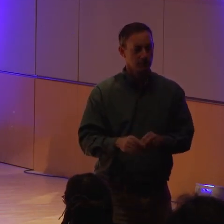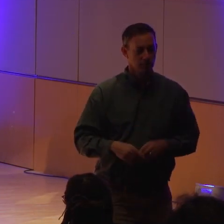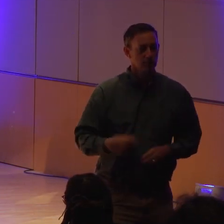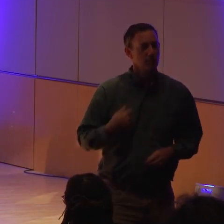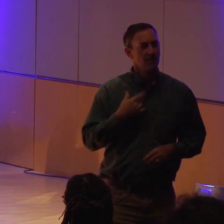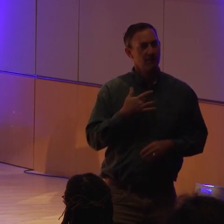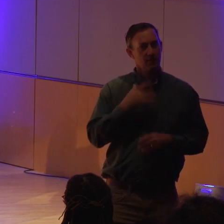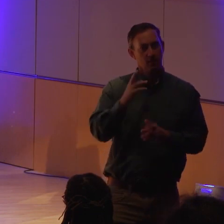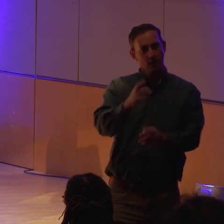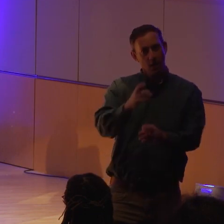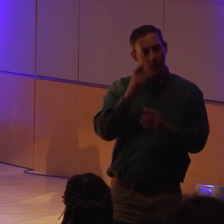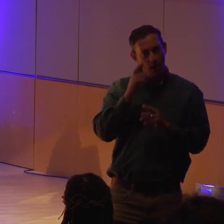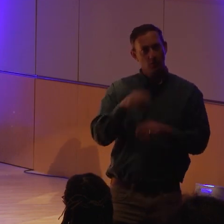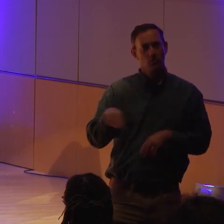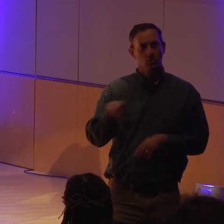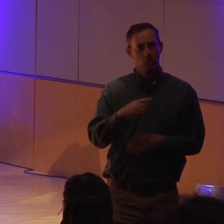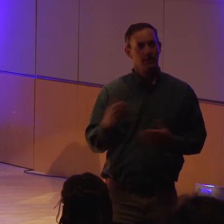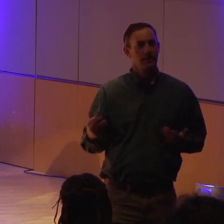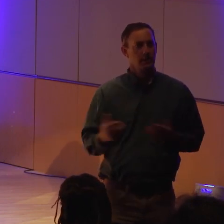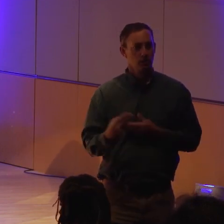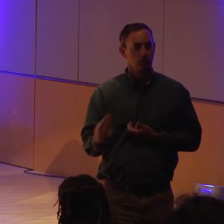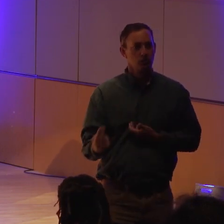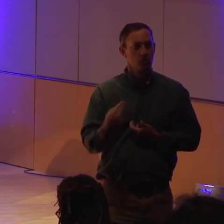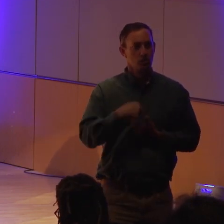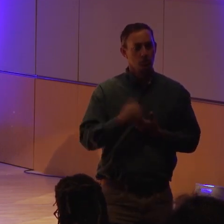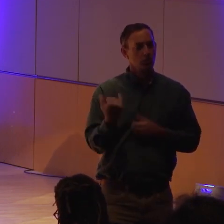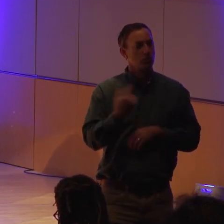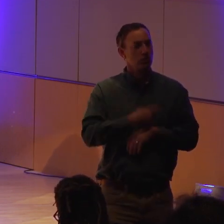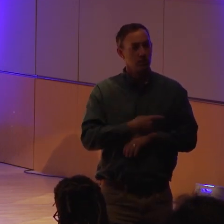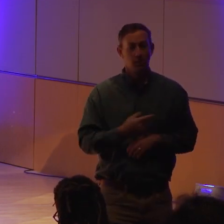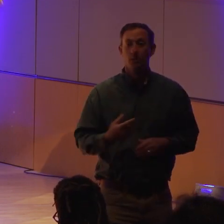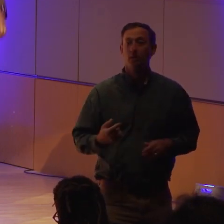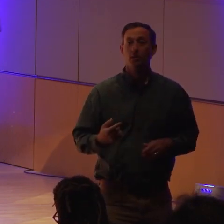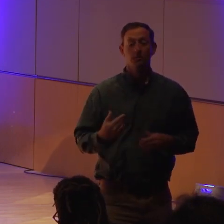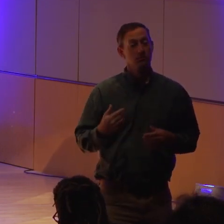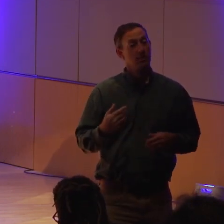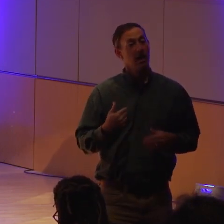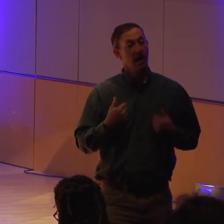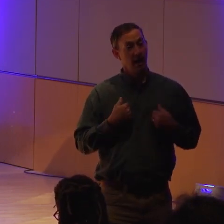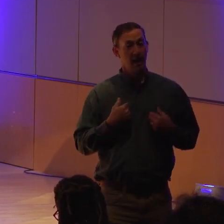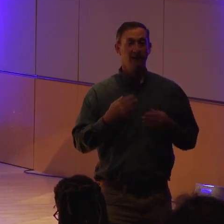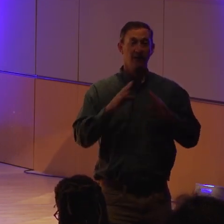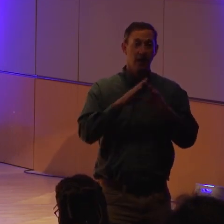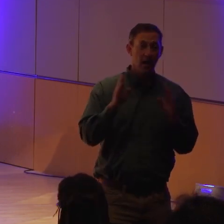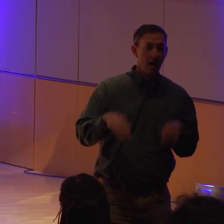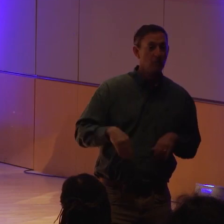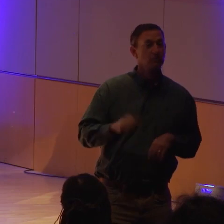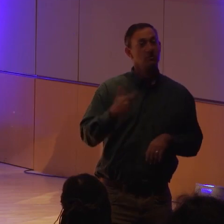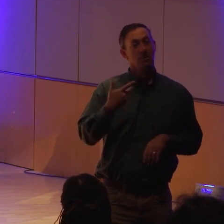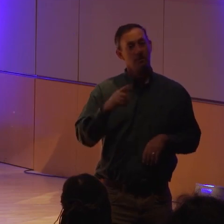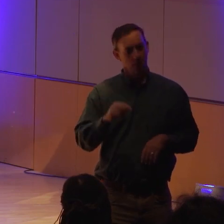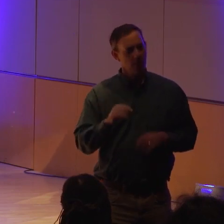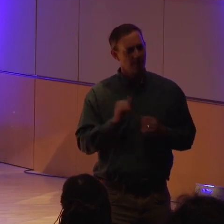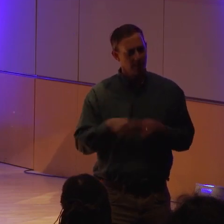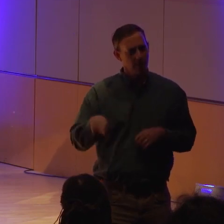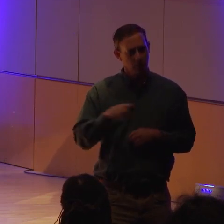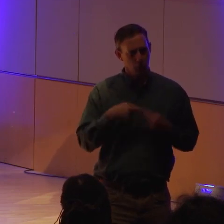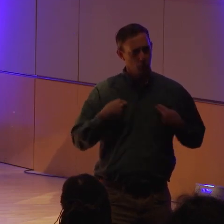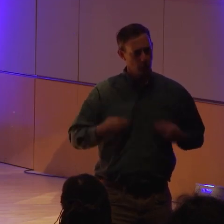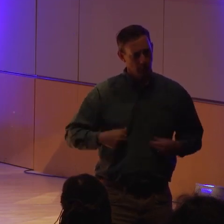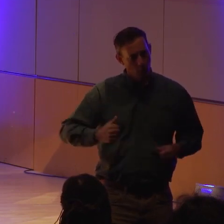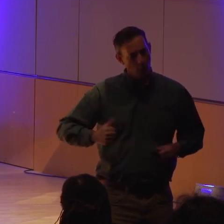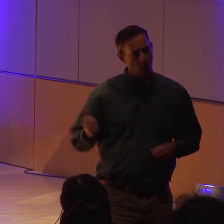are honored that you are here to join us today. Having a place to live is a basic human necessity and right for